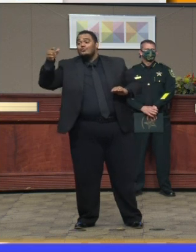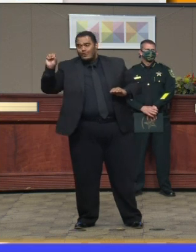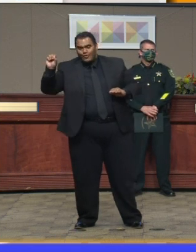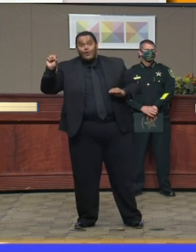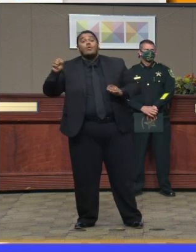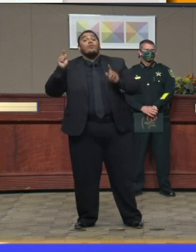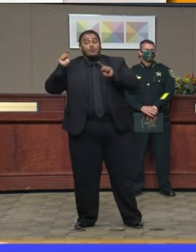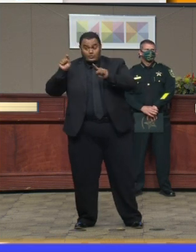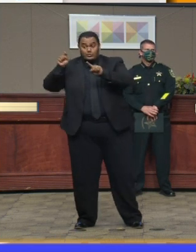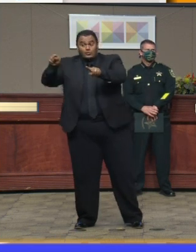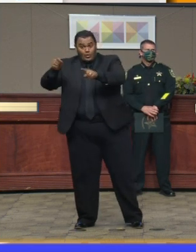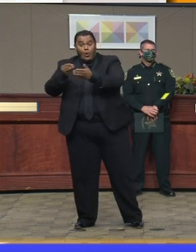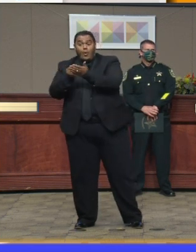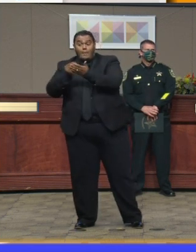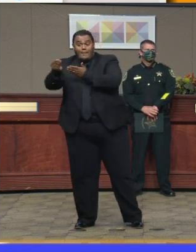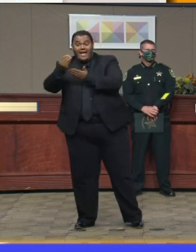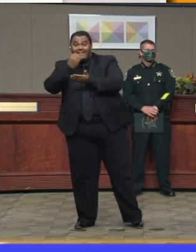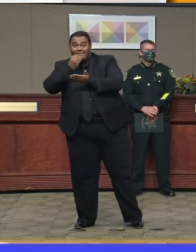again,